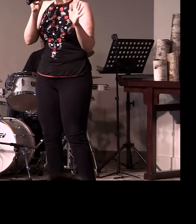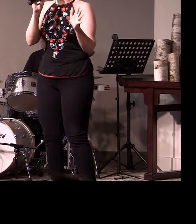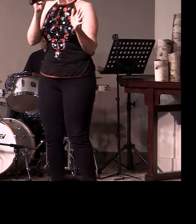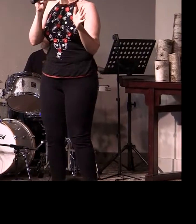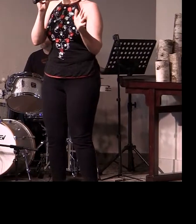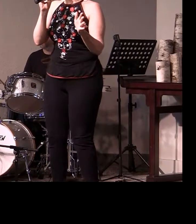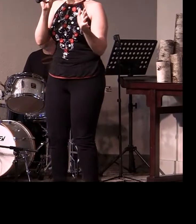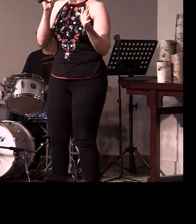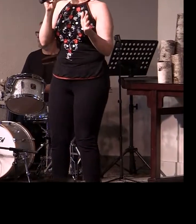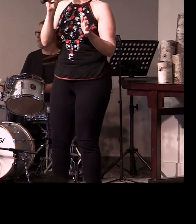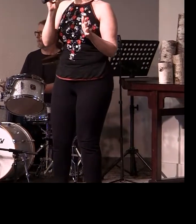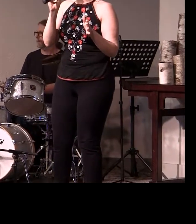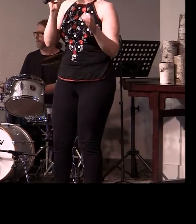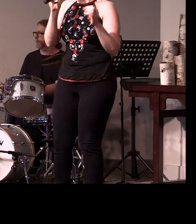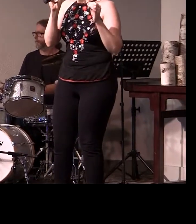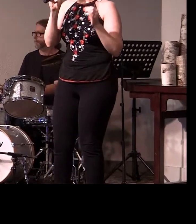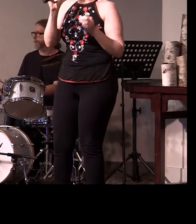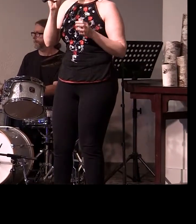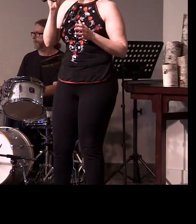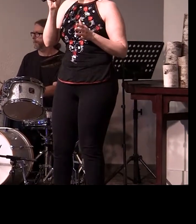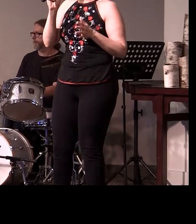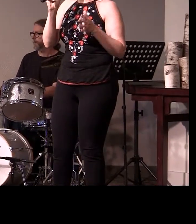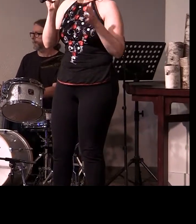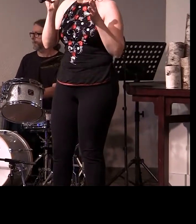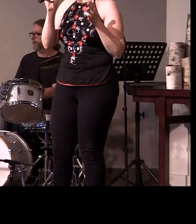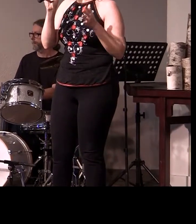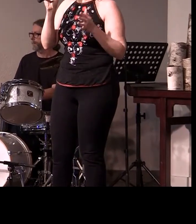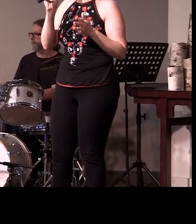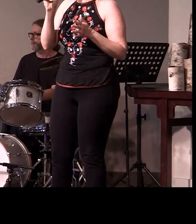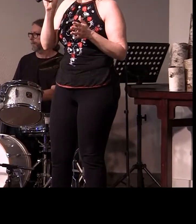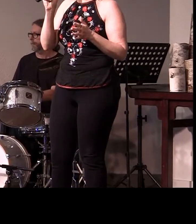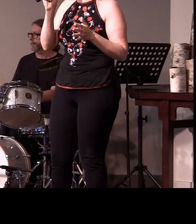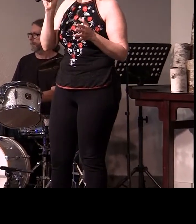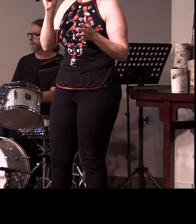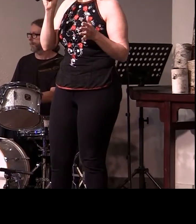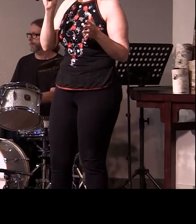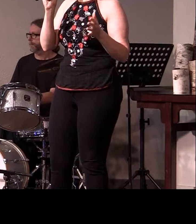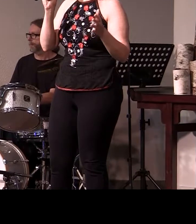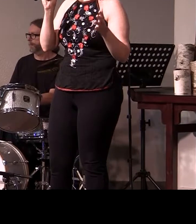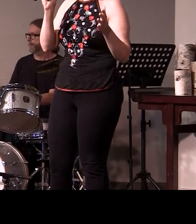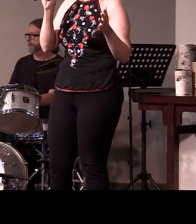waste one more minute of my